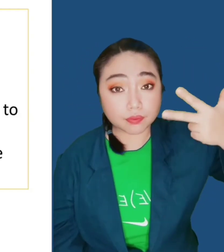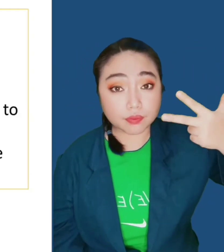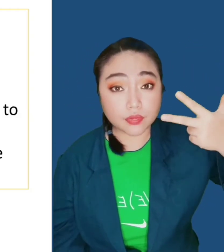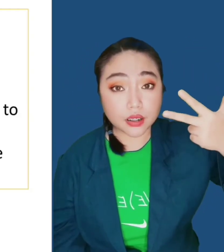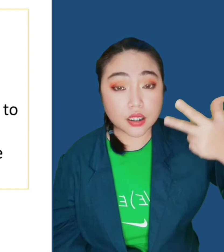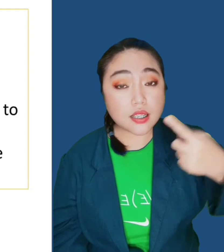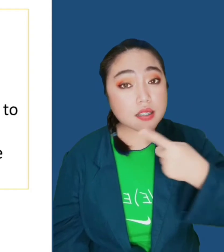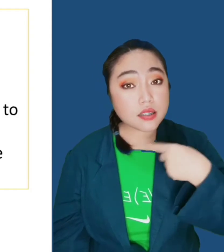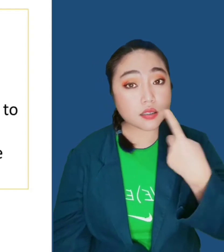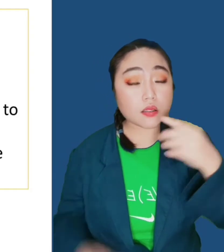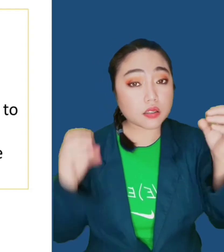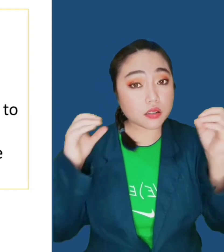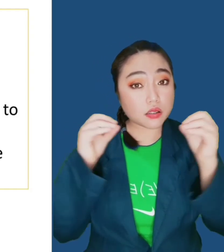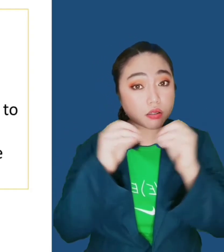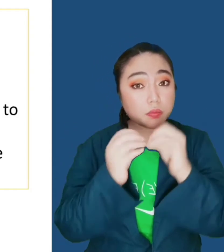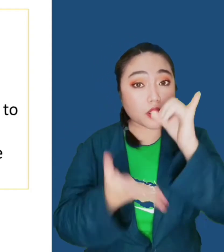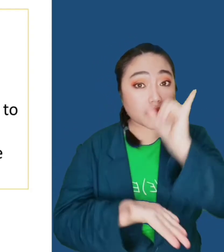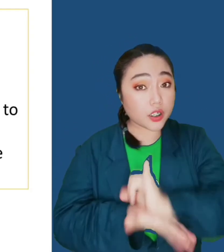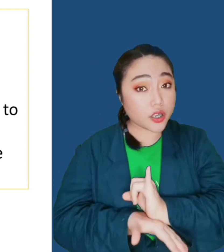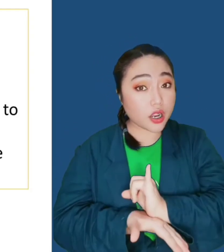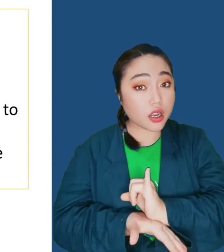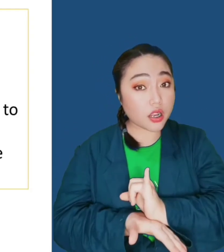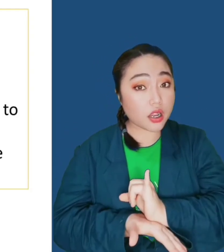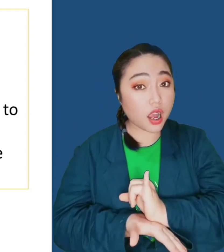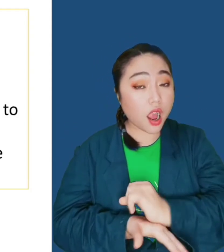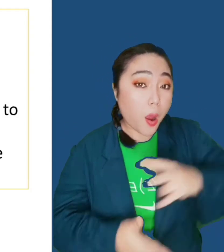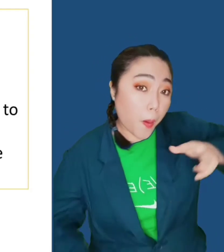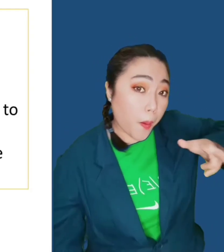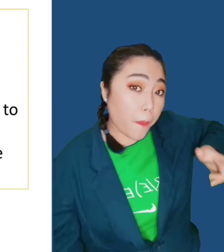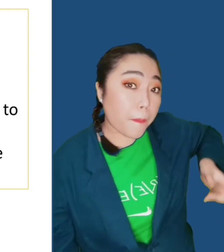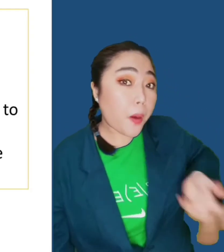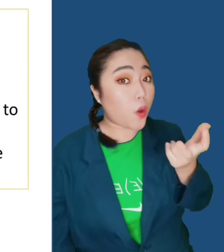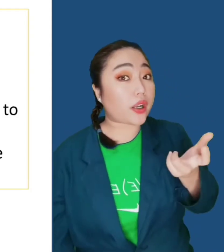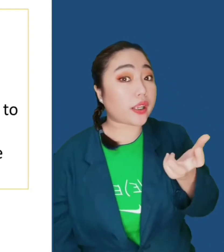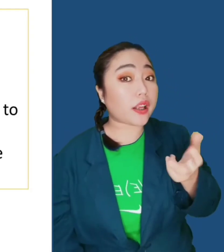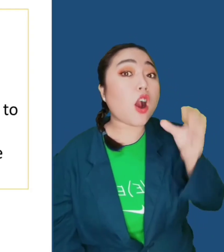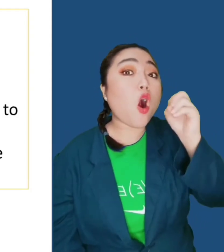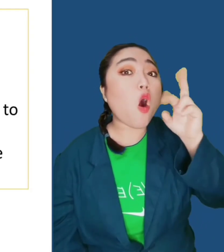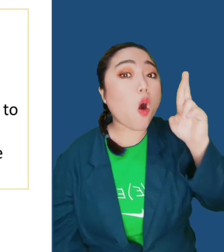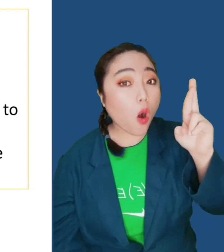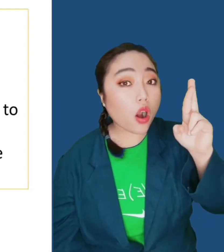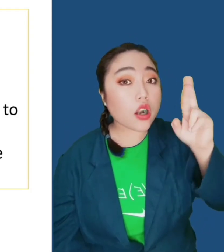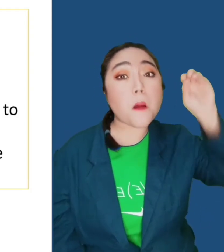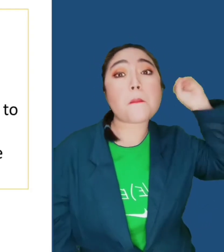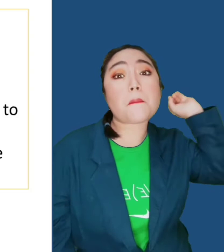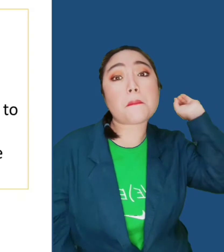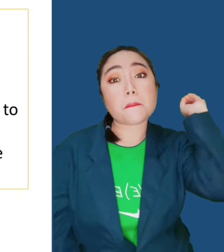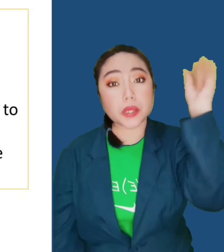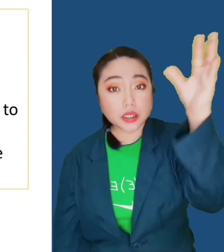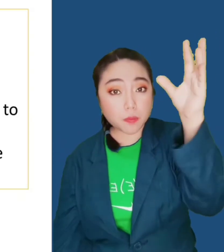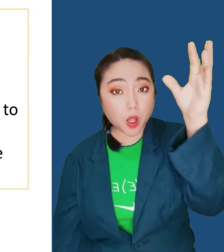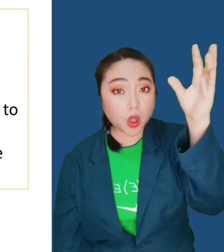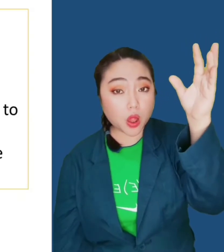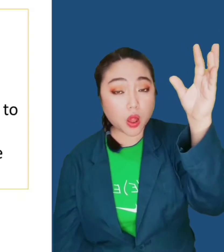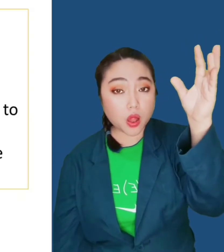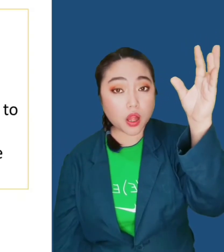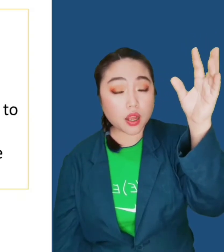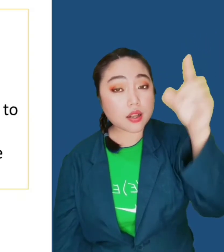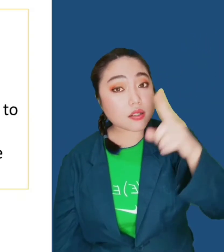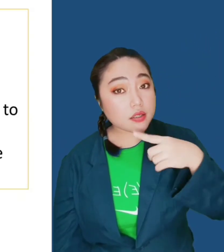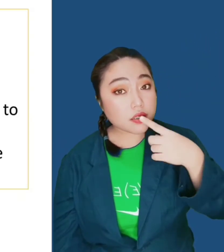Third question. Which of the balls has more inertia? The bowling ball or the baseball?